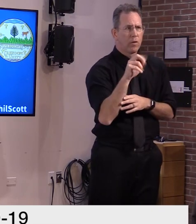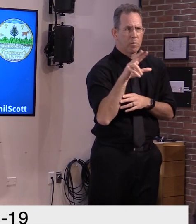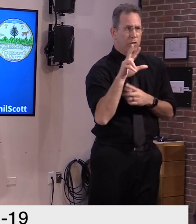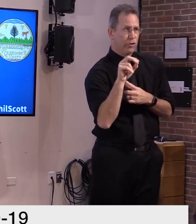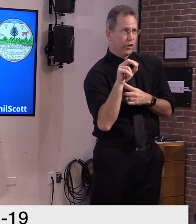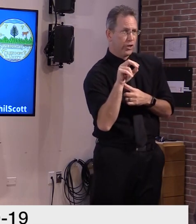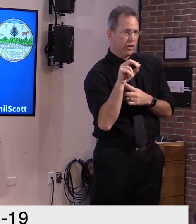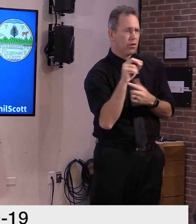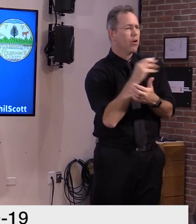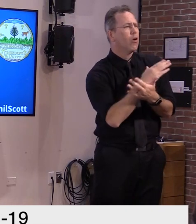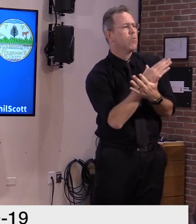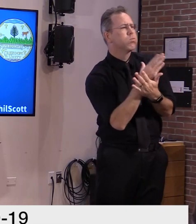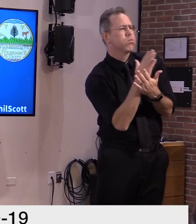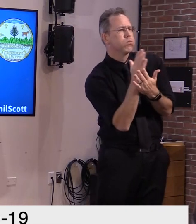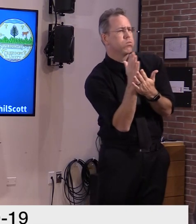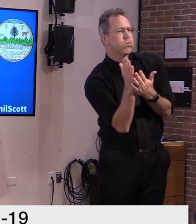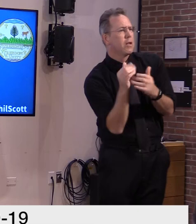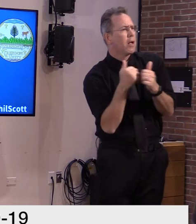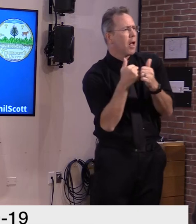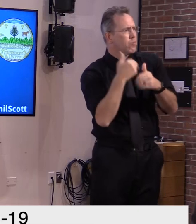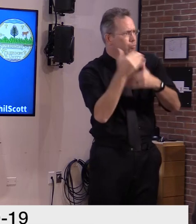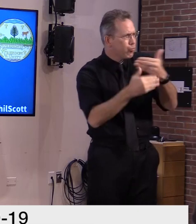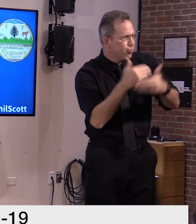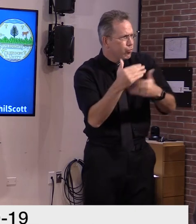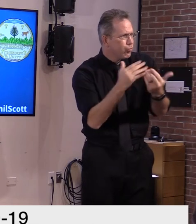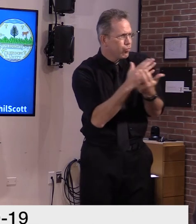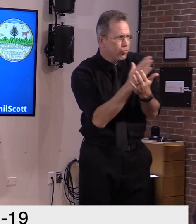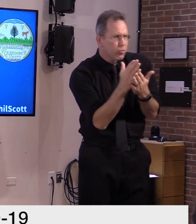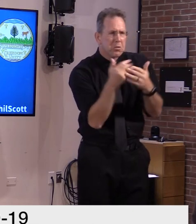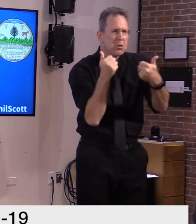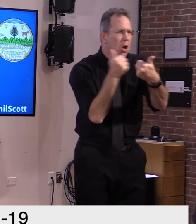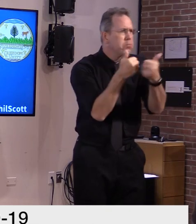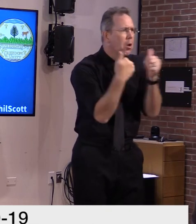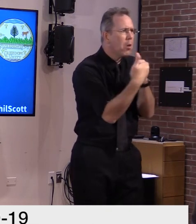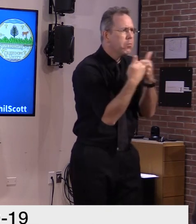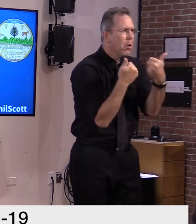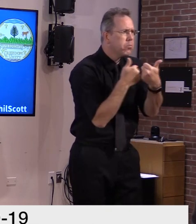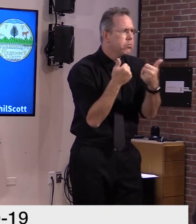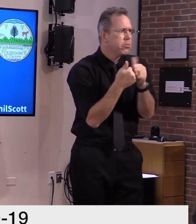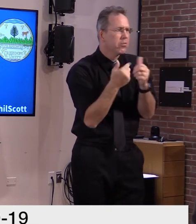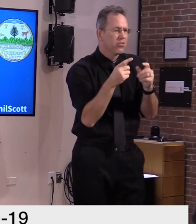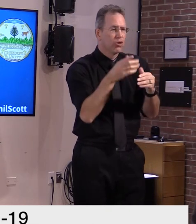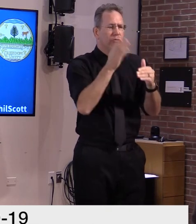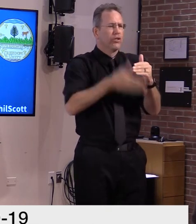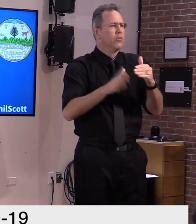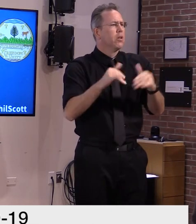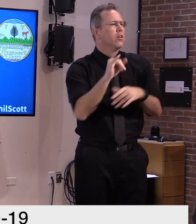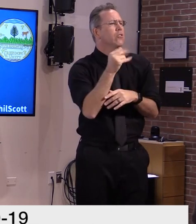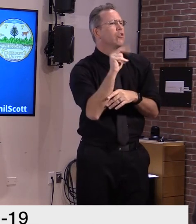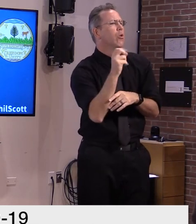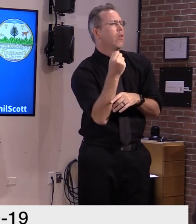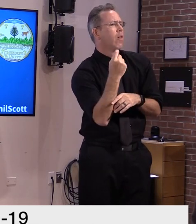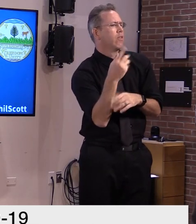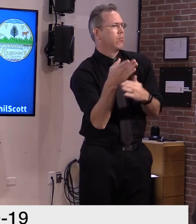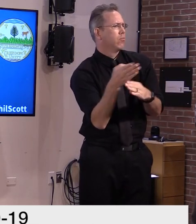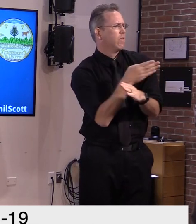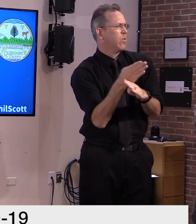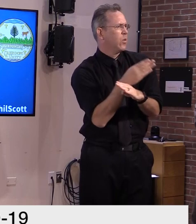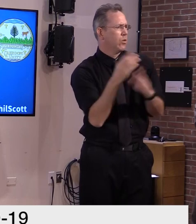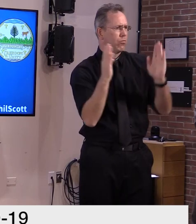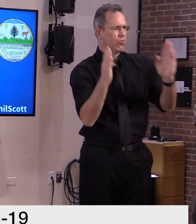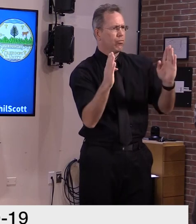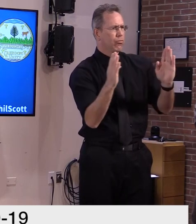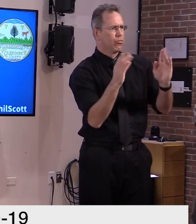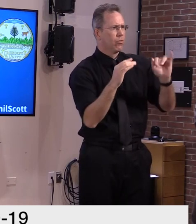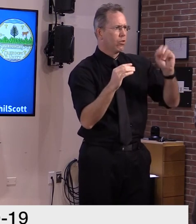games, meets, and competitions no earlier than January 11th, 2021. Providing 6 weeks